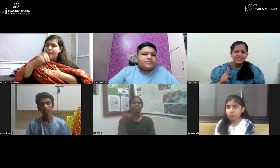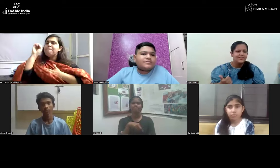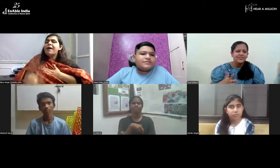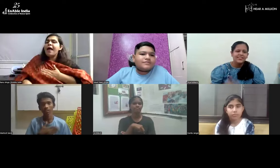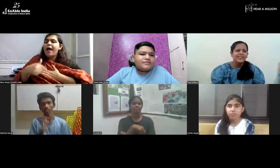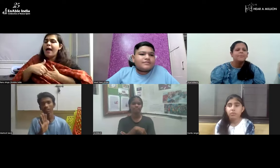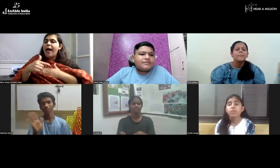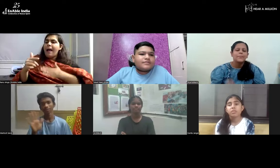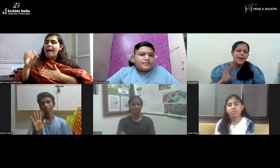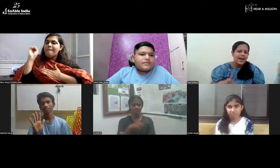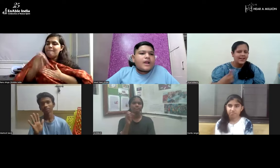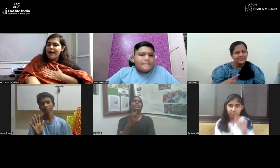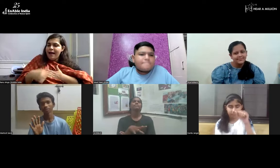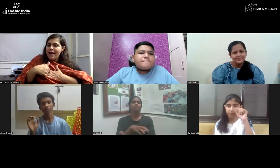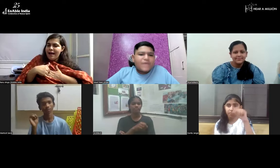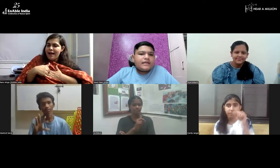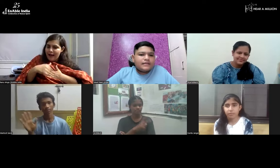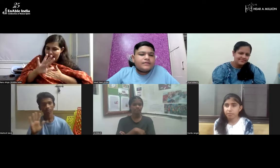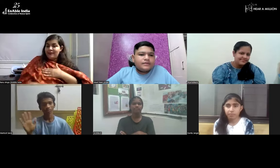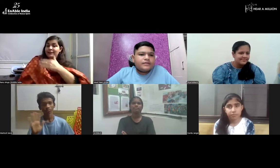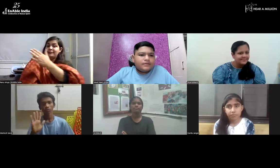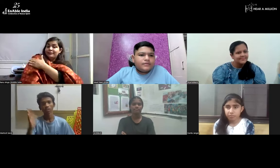And I would love them to